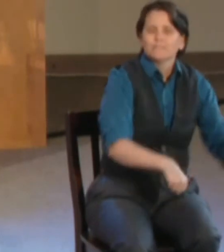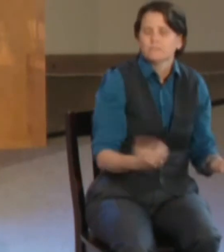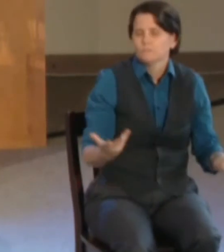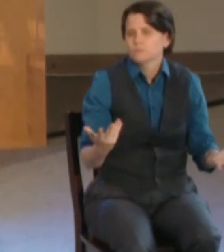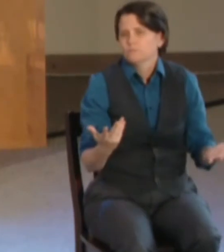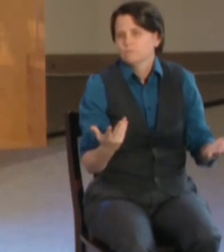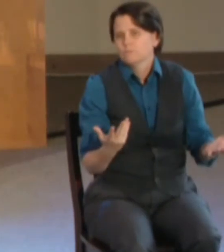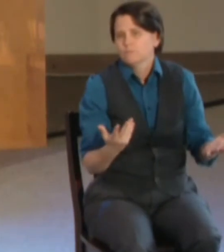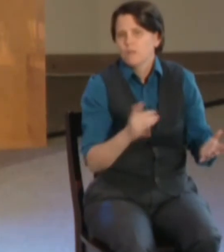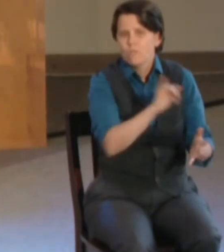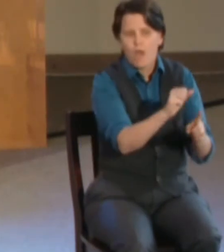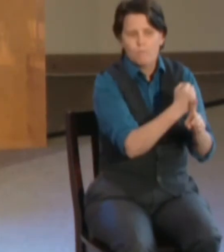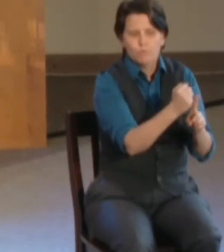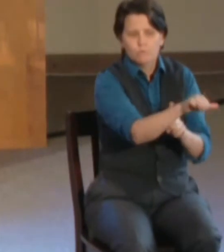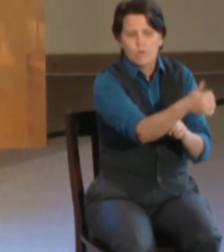else?